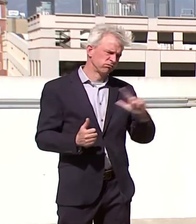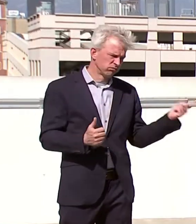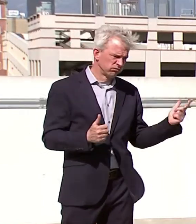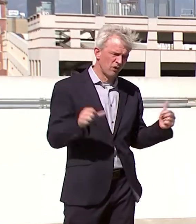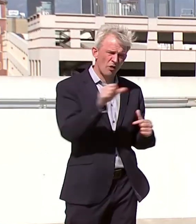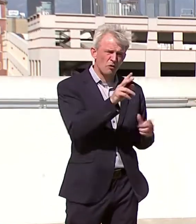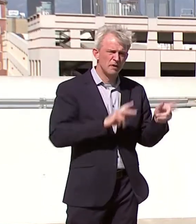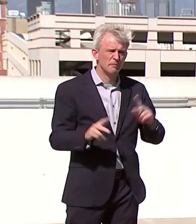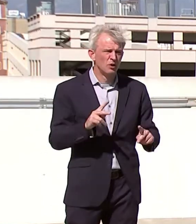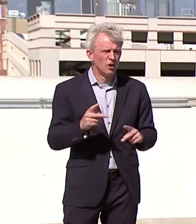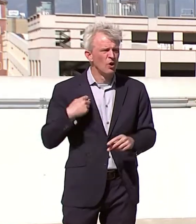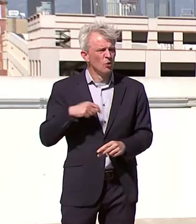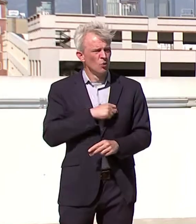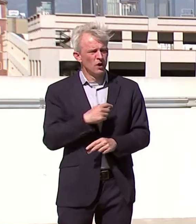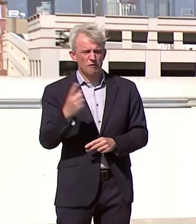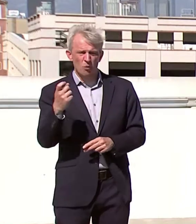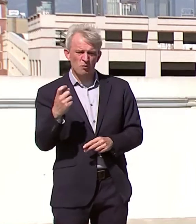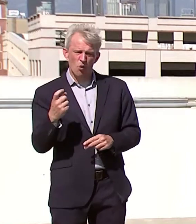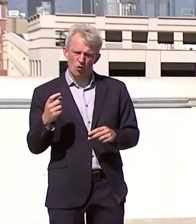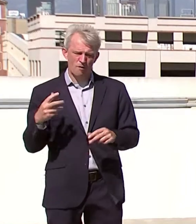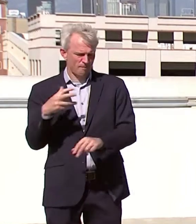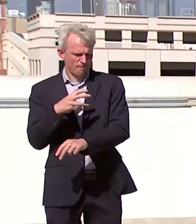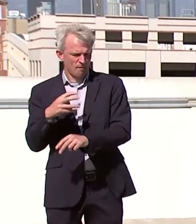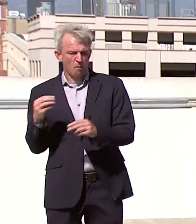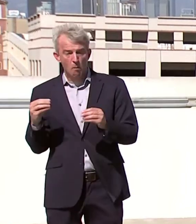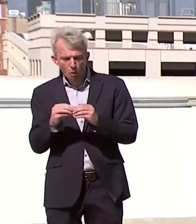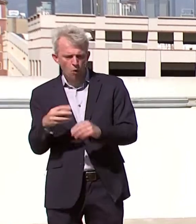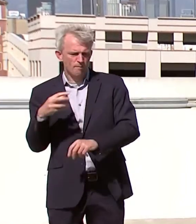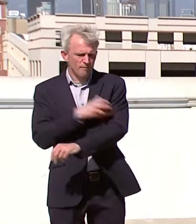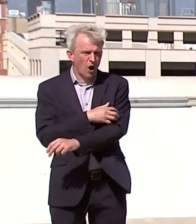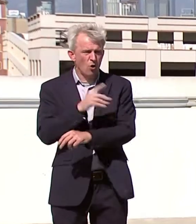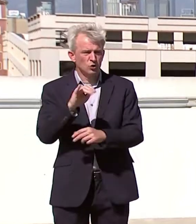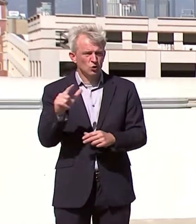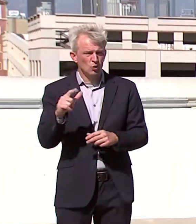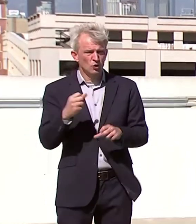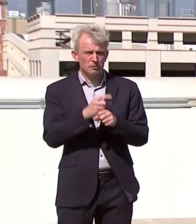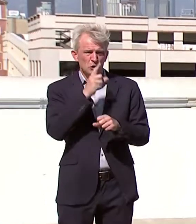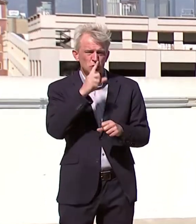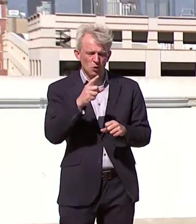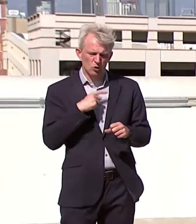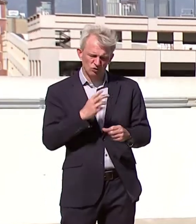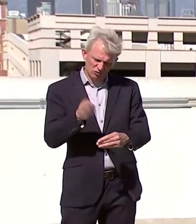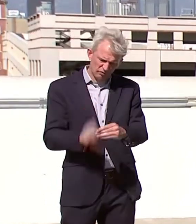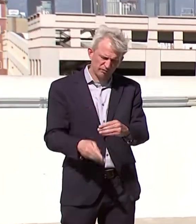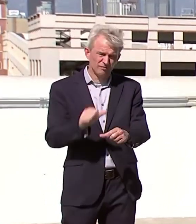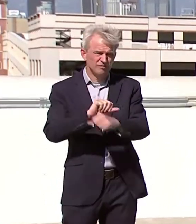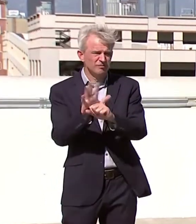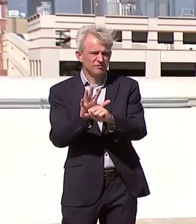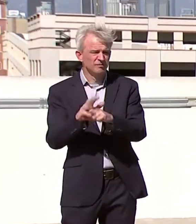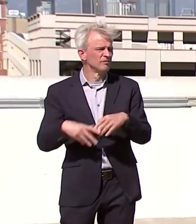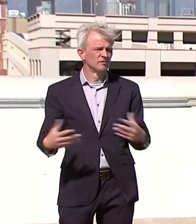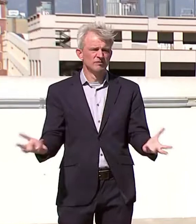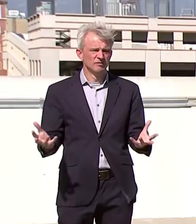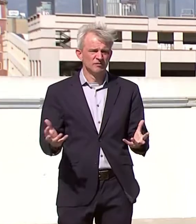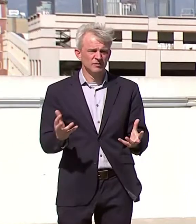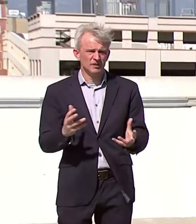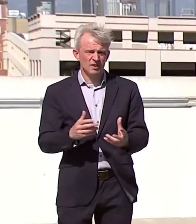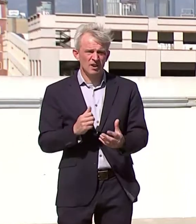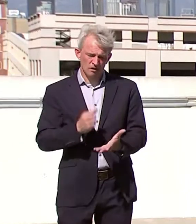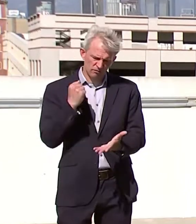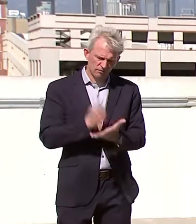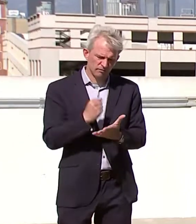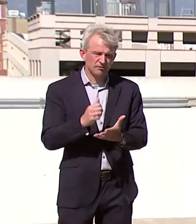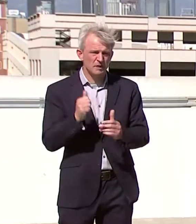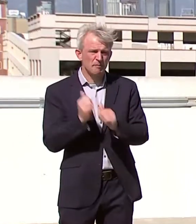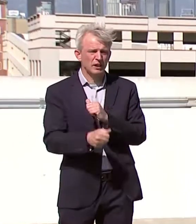with us. We have another powerful tool in this fight to put COVID-19 in the rearview mirror. And that has been with the passage of the American Rescue Plan.